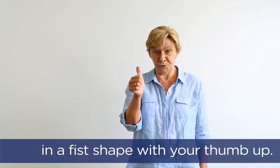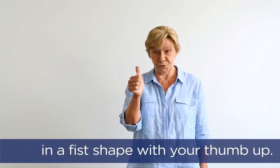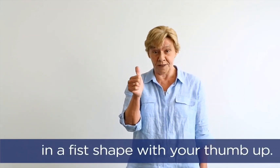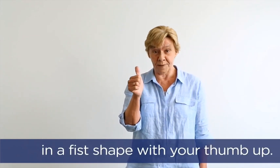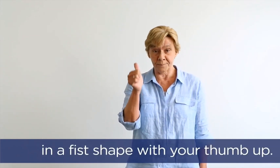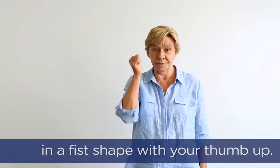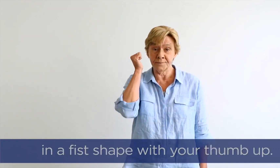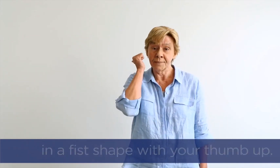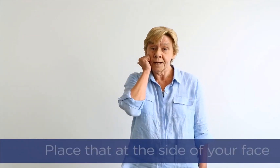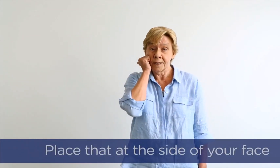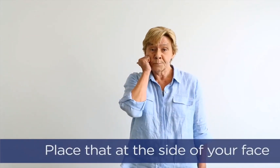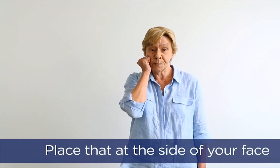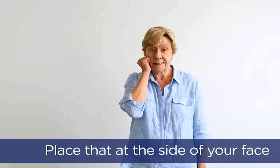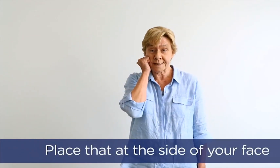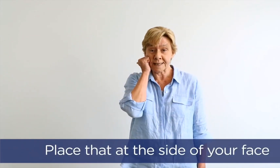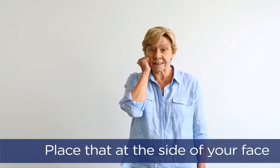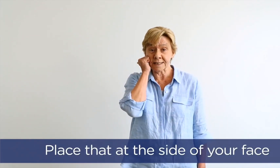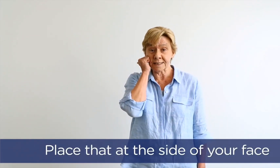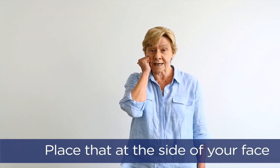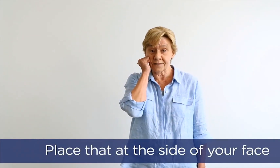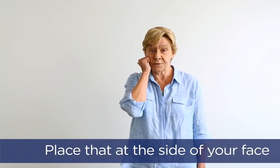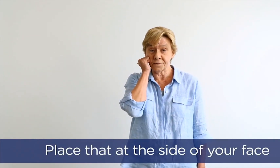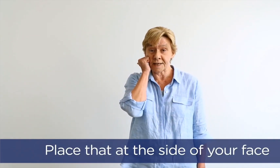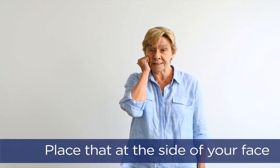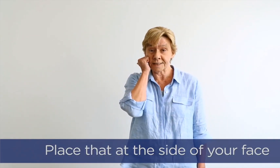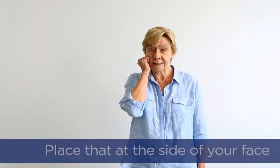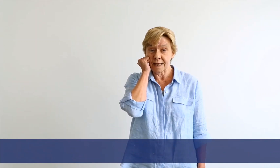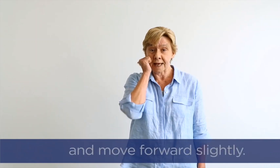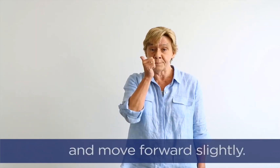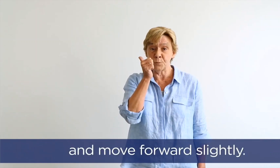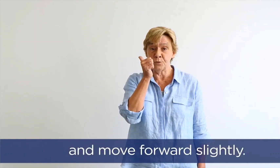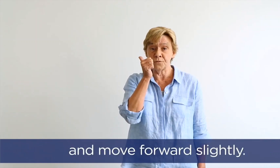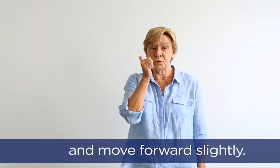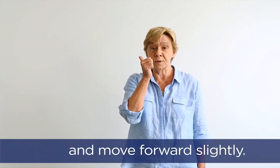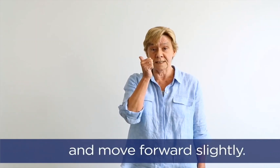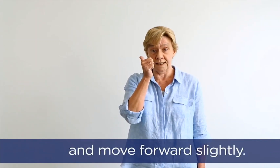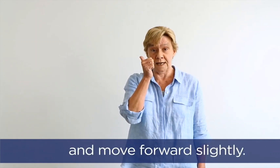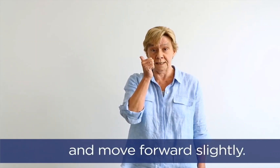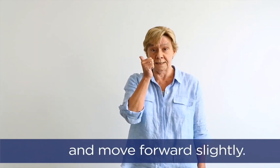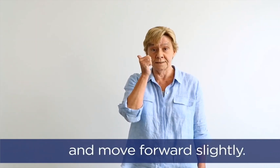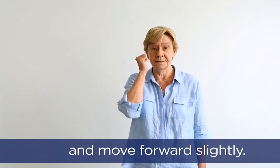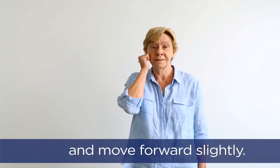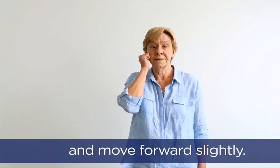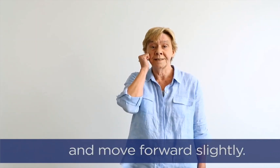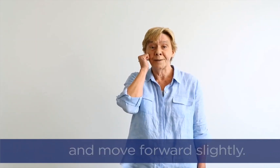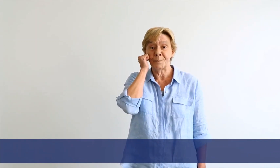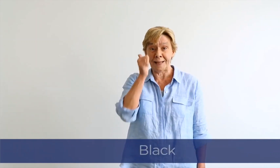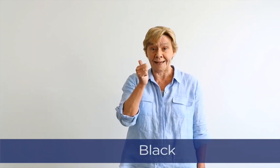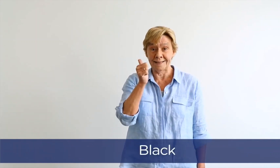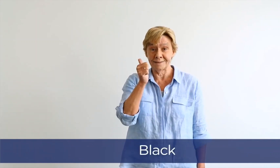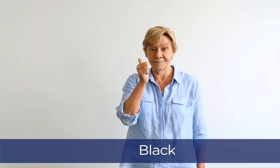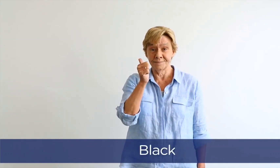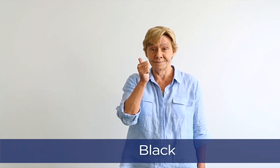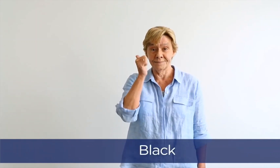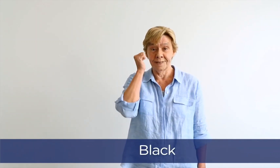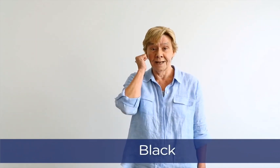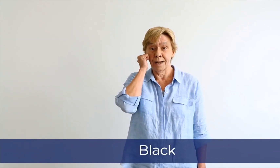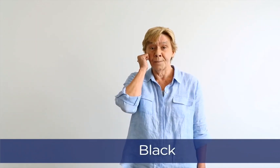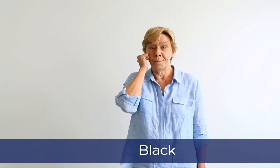thumb up. Place that at the side of your face and move forward slightly. Black,